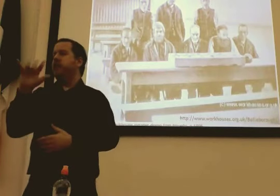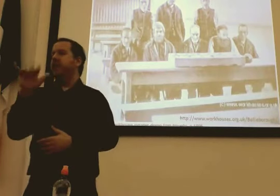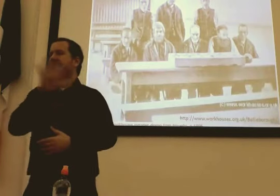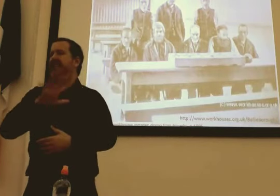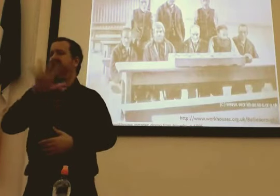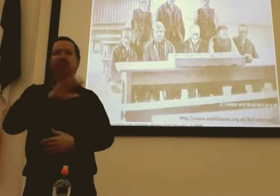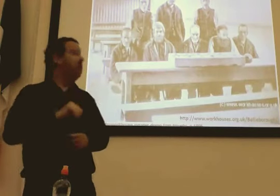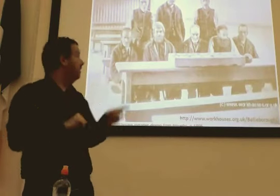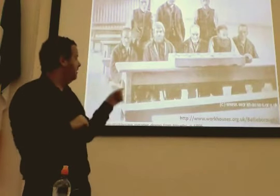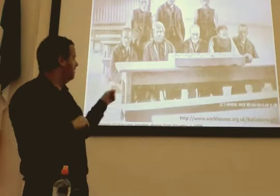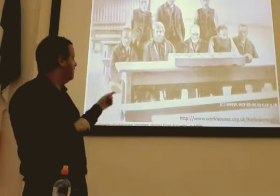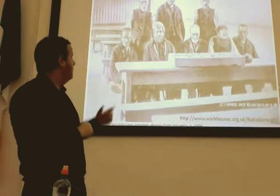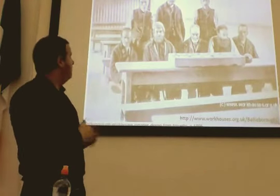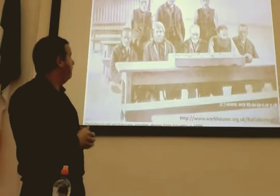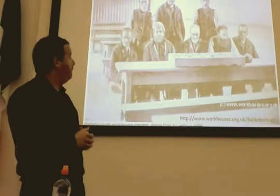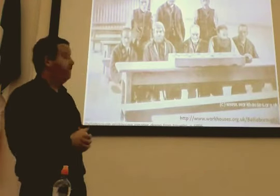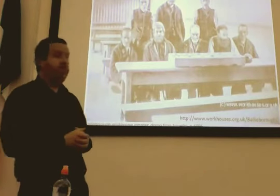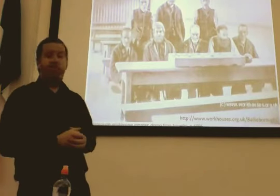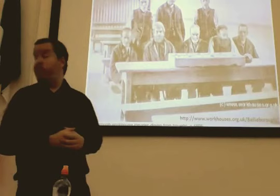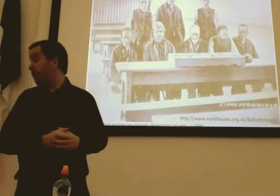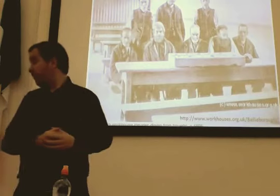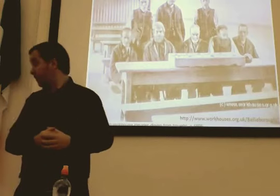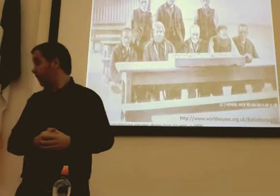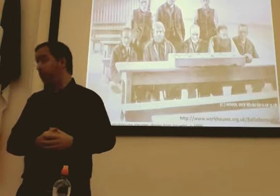It was just at the end of the 19th century.